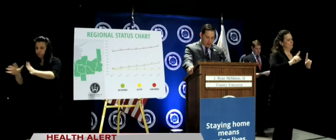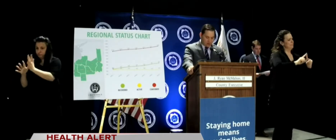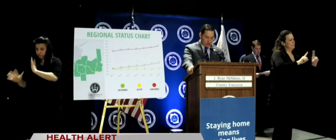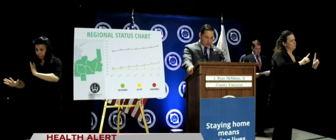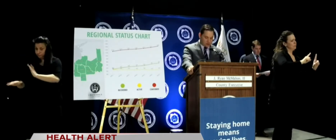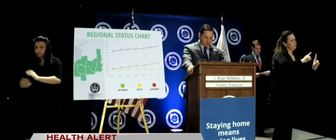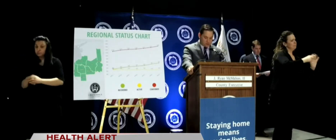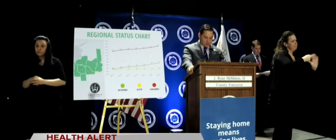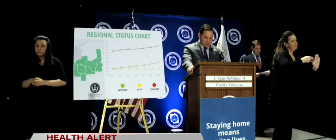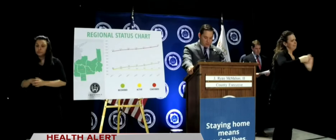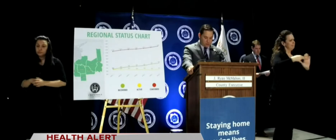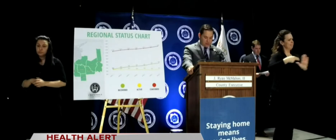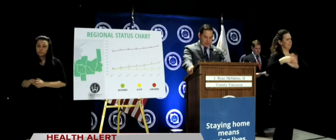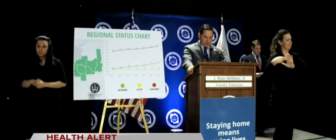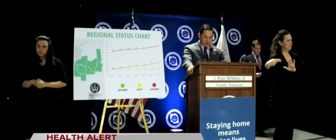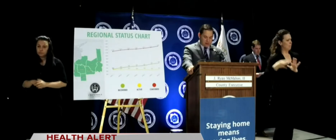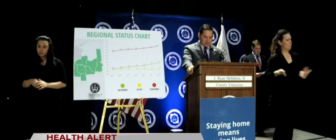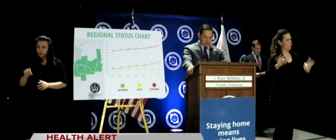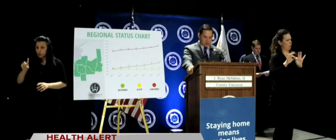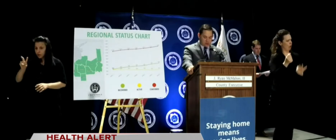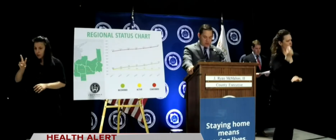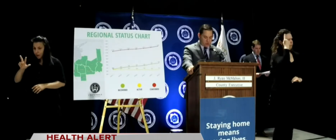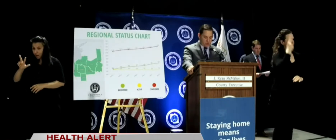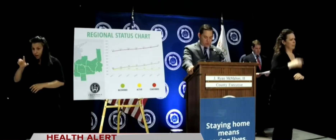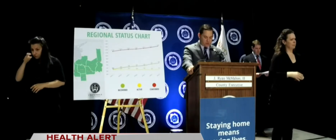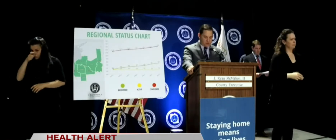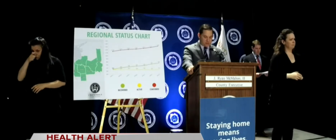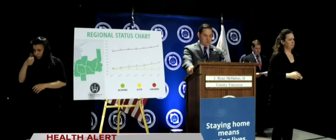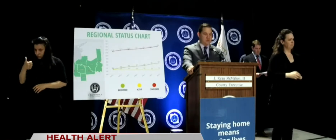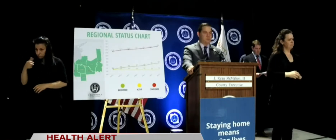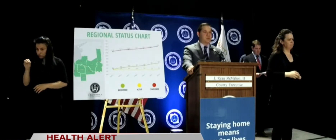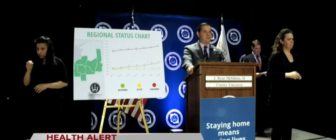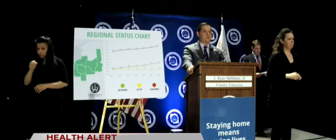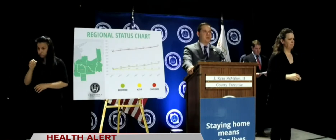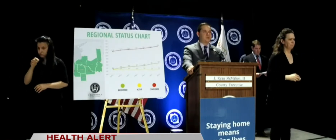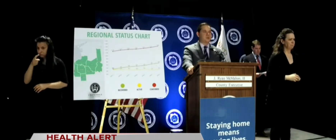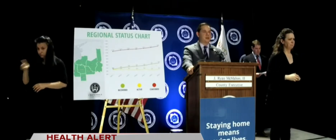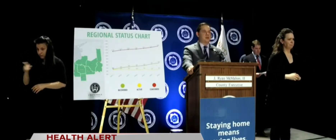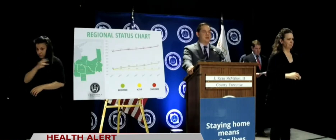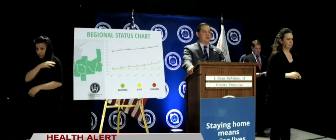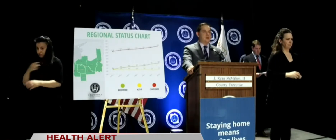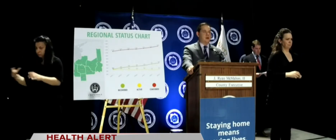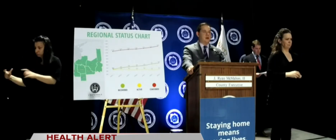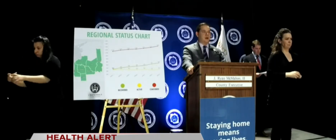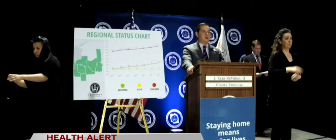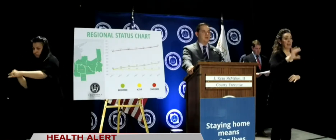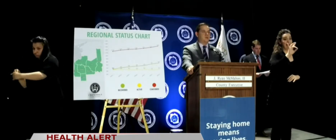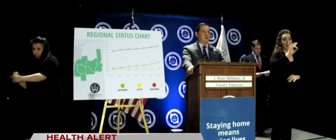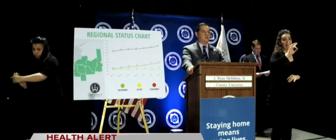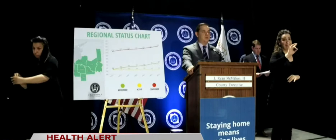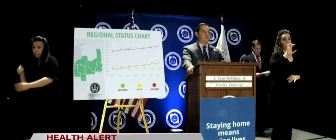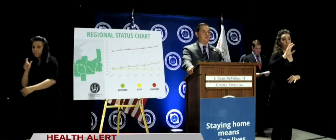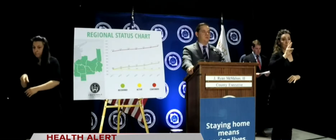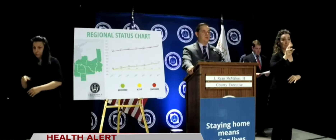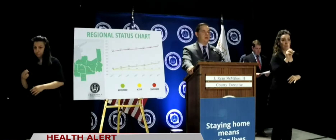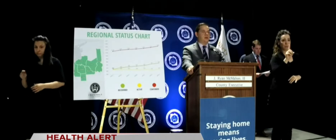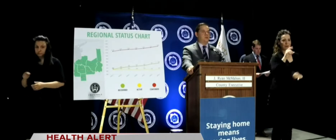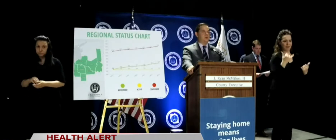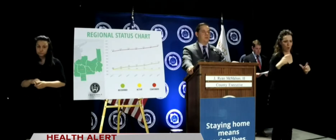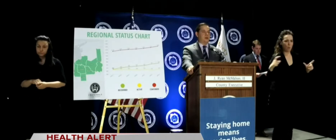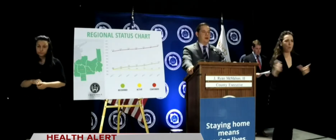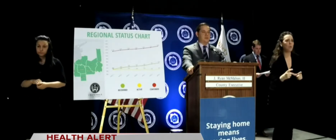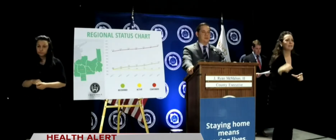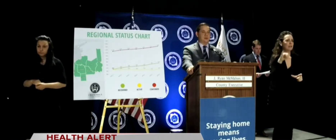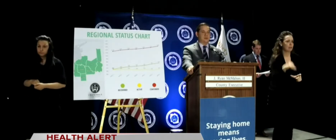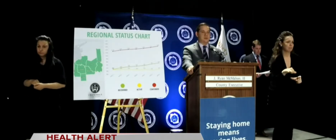We now have 860 people in isolation and or quarantine. This number's up from yesterday. Out of the 12, we have 29 new